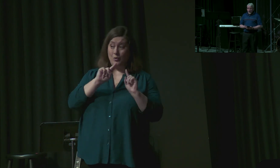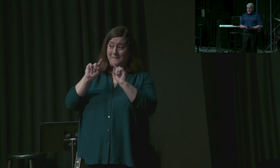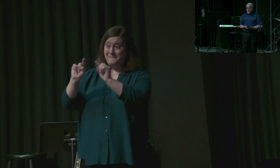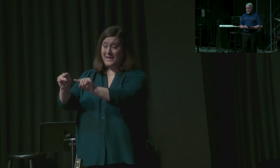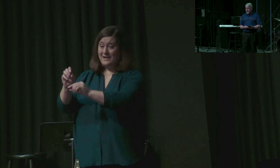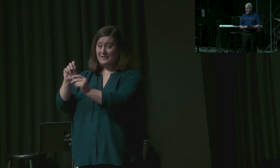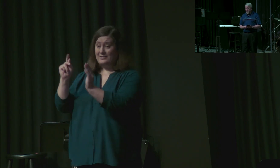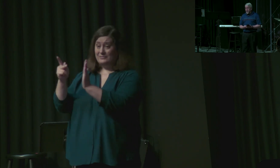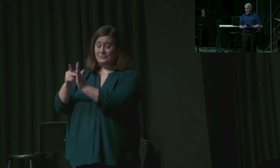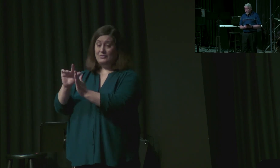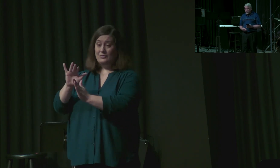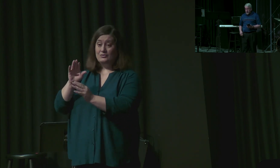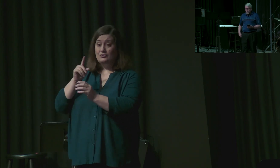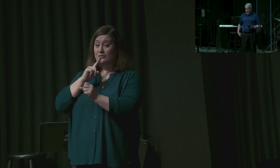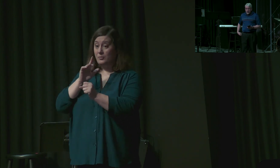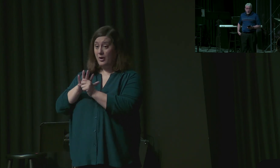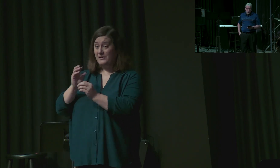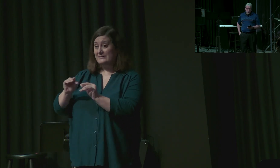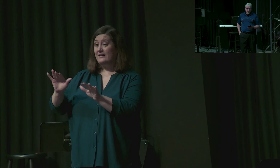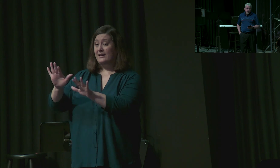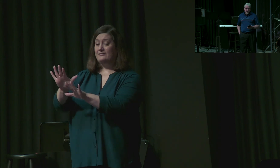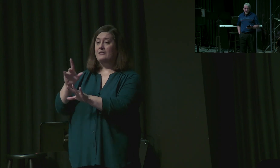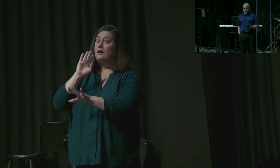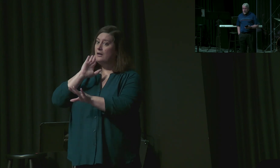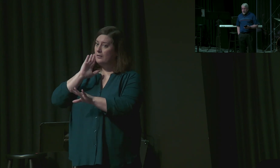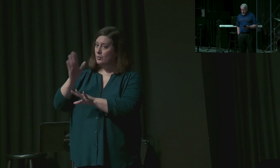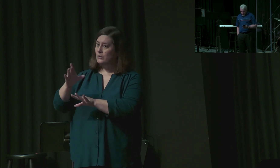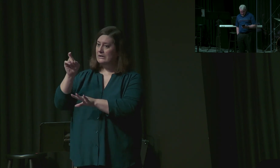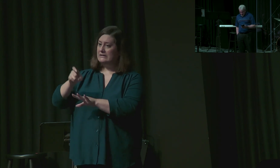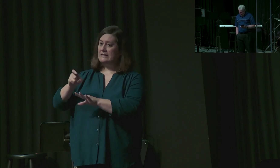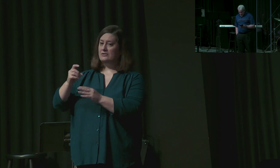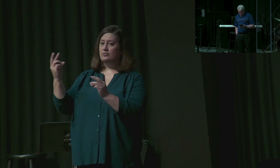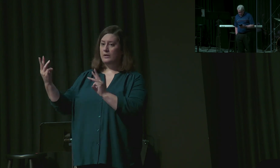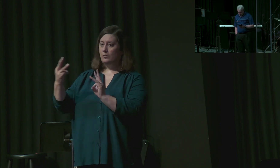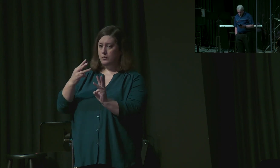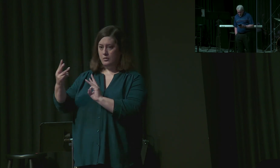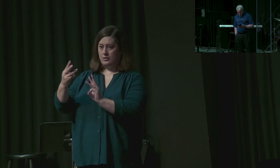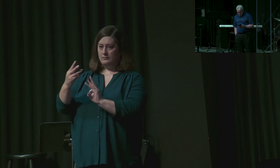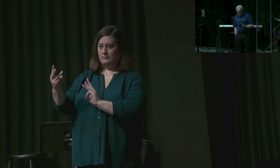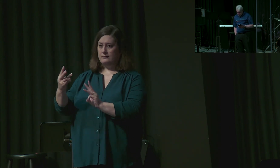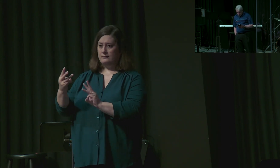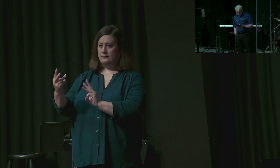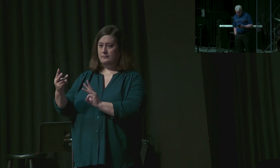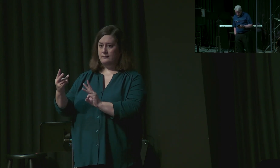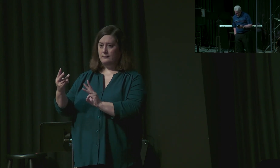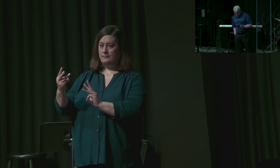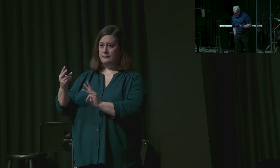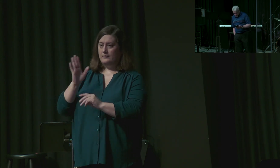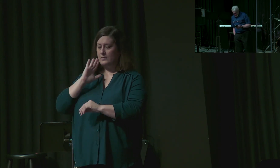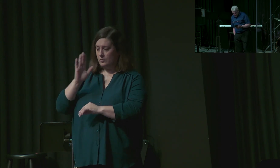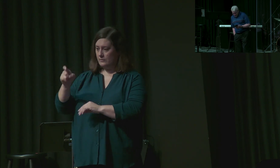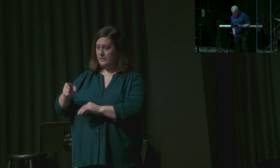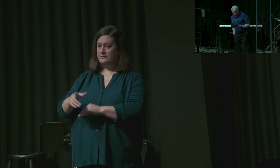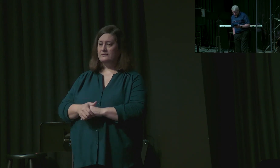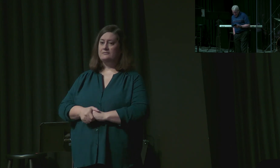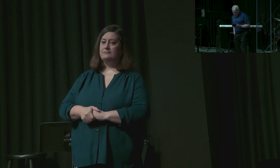will have to win the land that they have been promised.